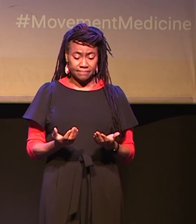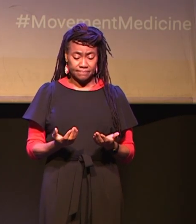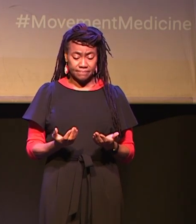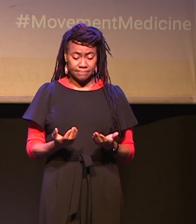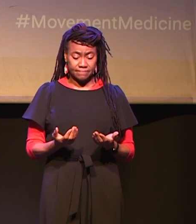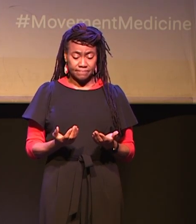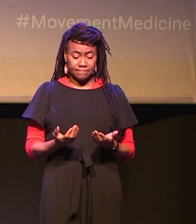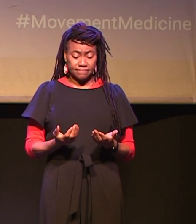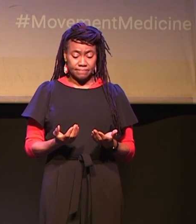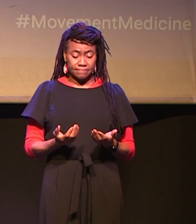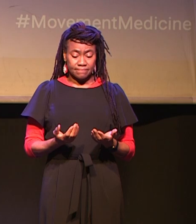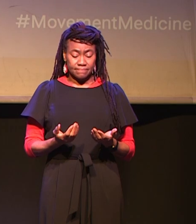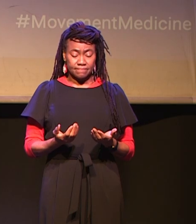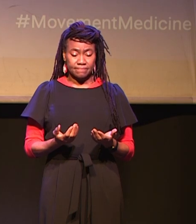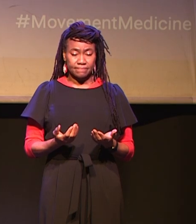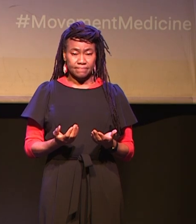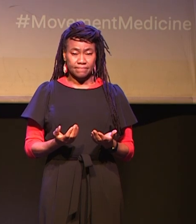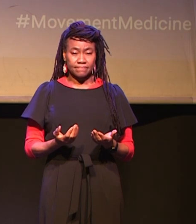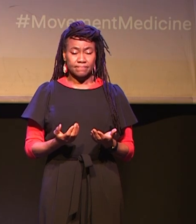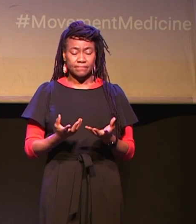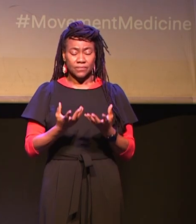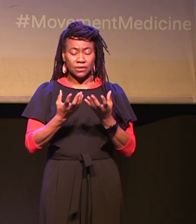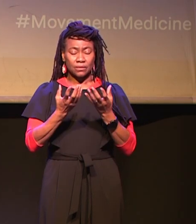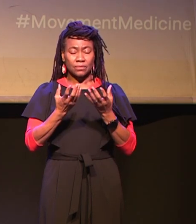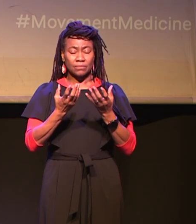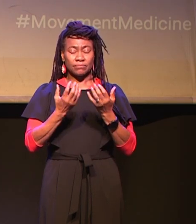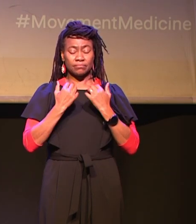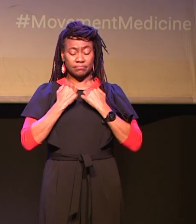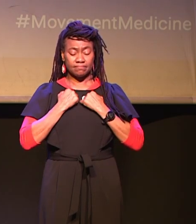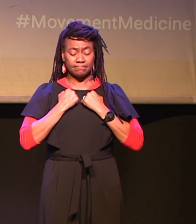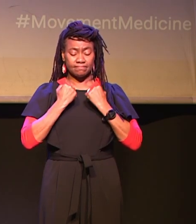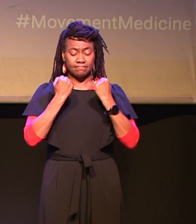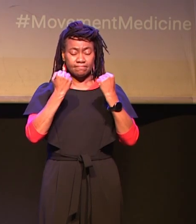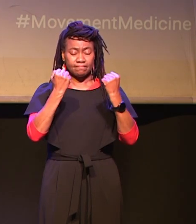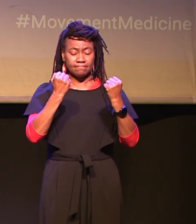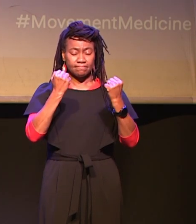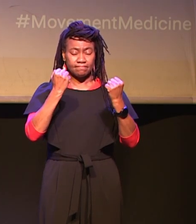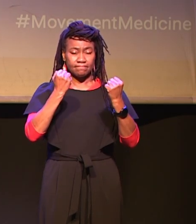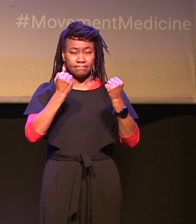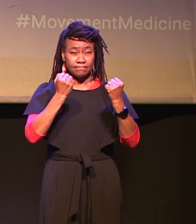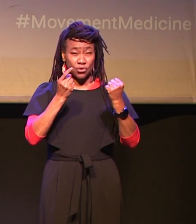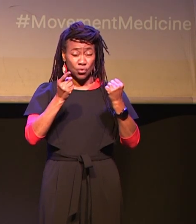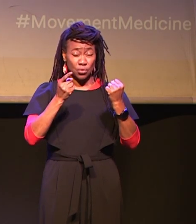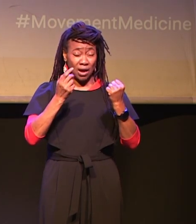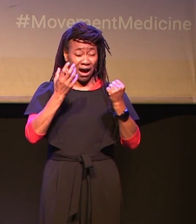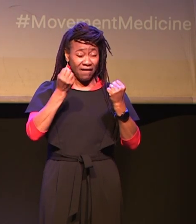And dropping in, notice if there are thoughts that are coming to you.